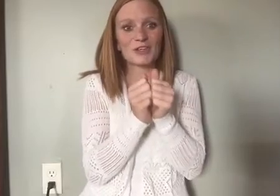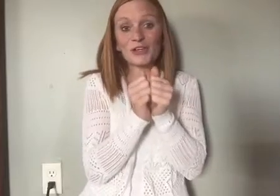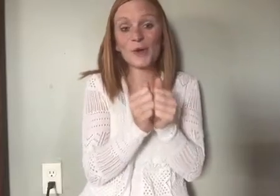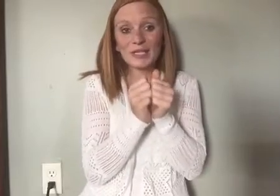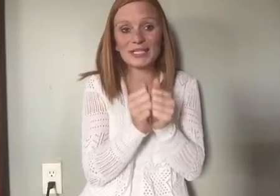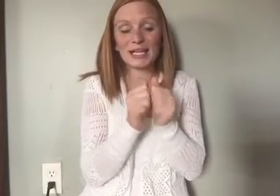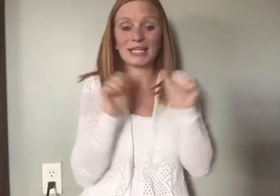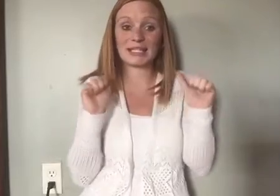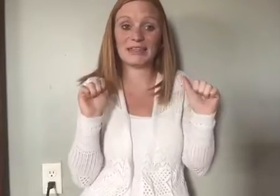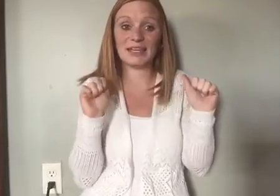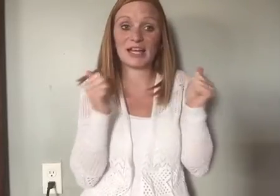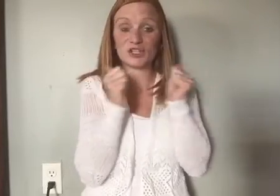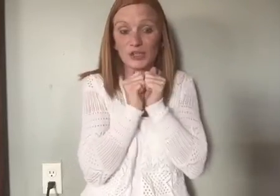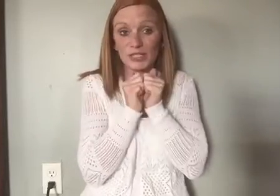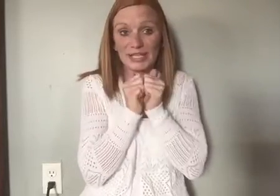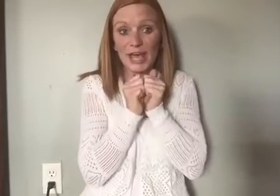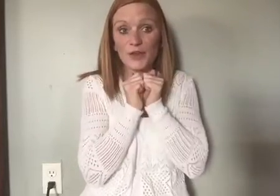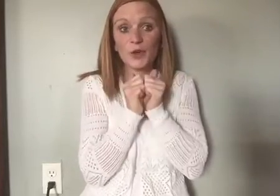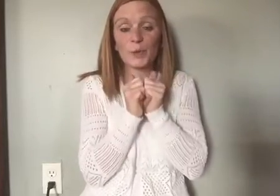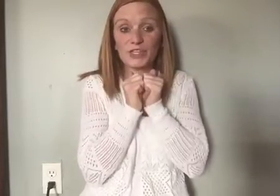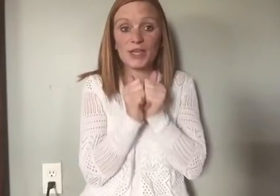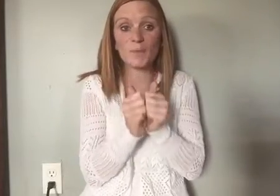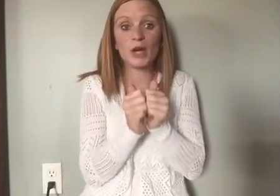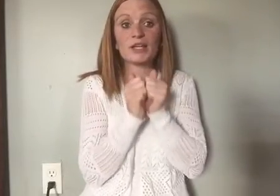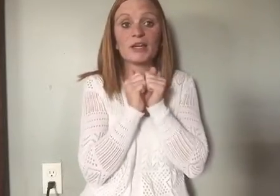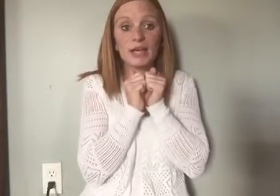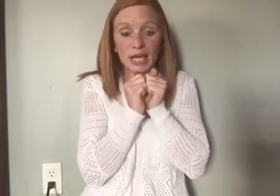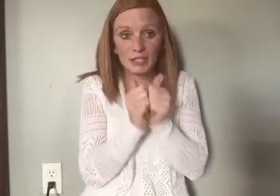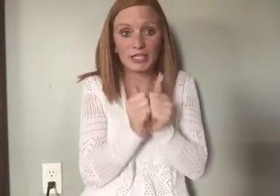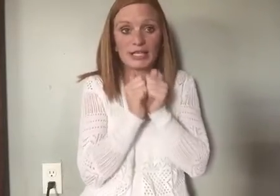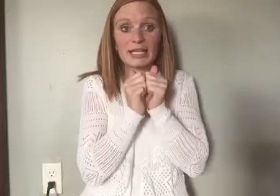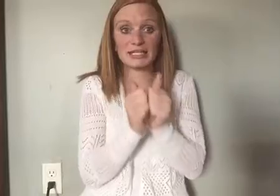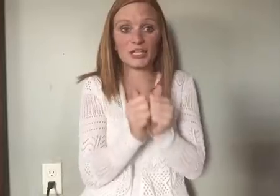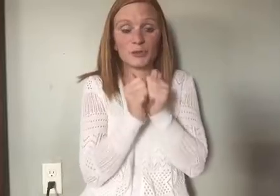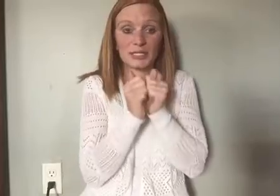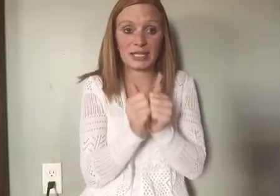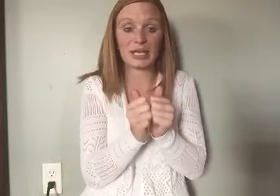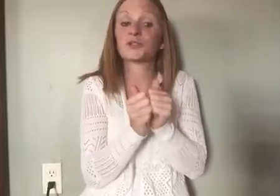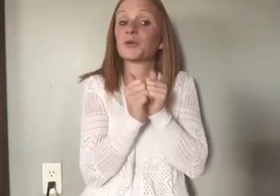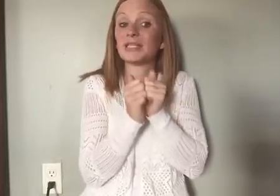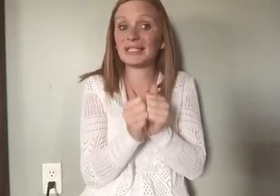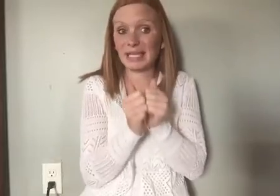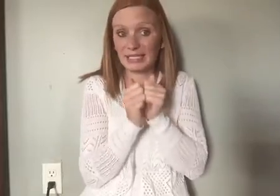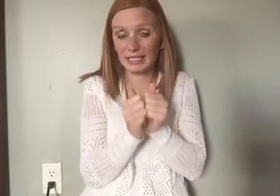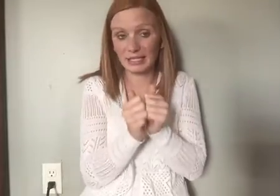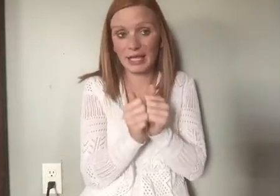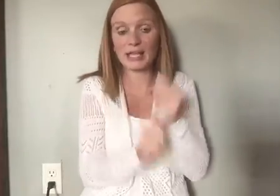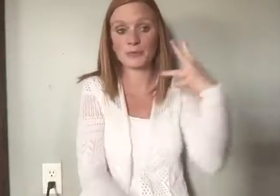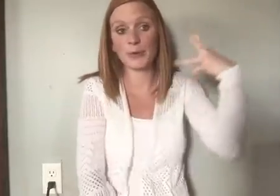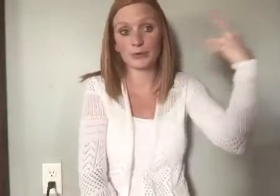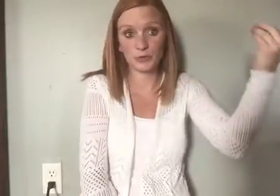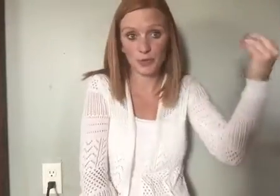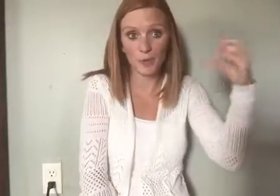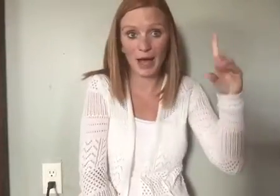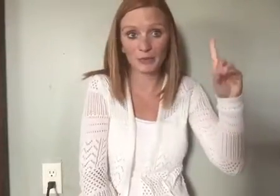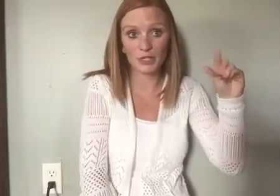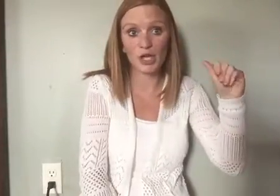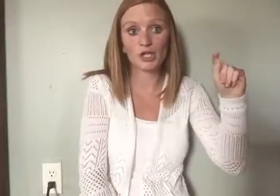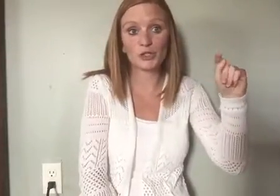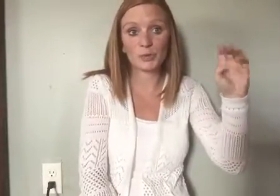you're going steady is the idea that you're together with someone and it's a continuous thing. So you're dating as opposed to you go out to a